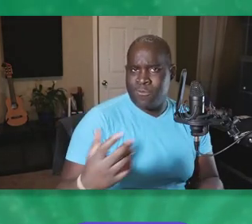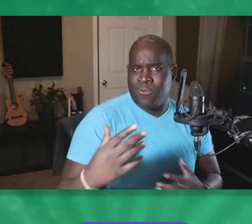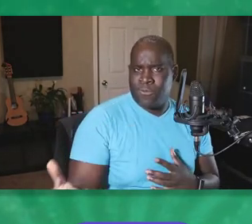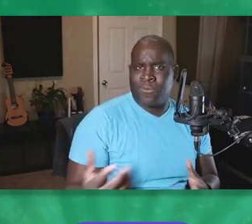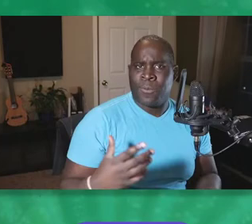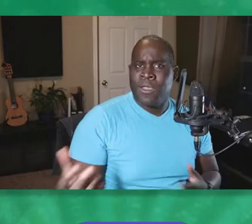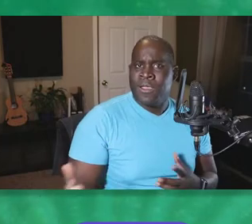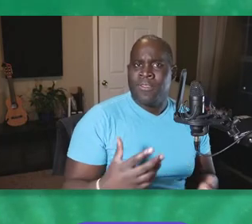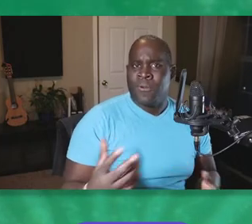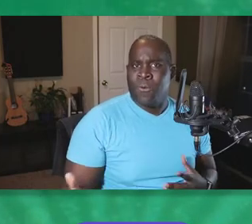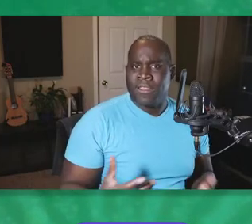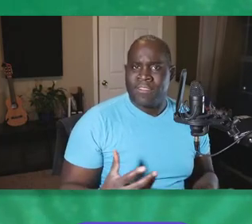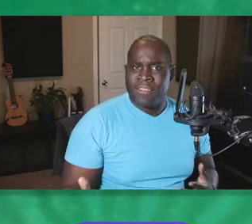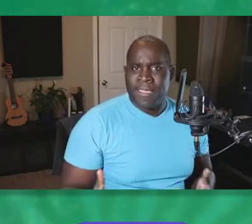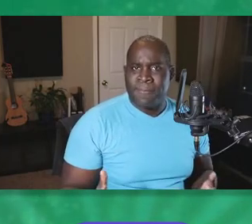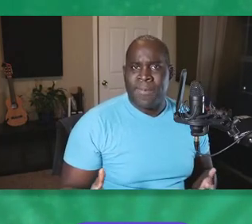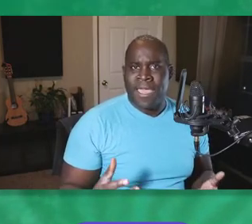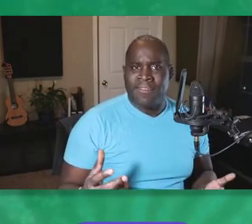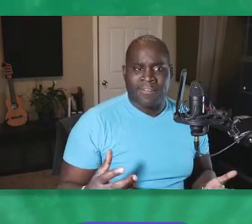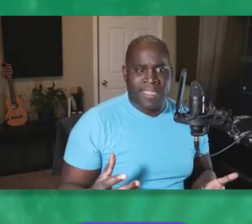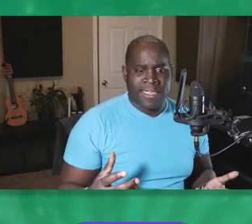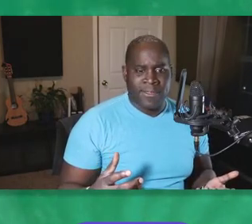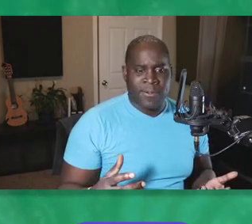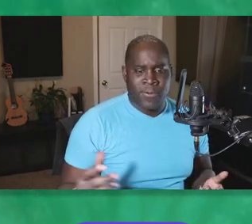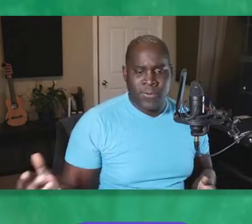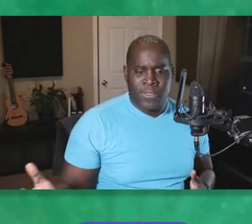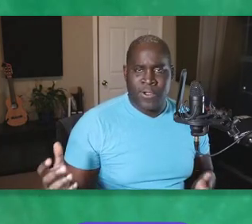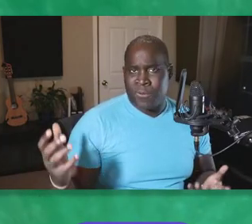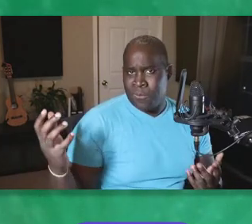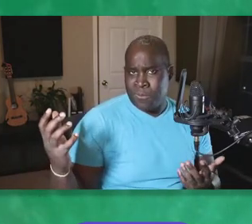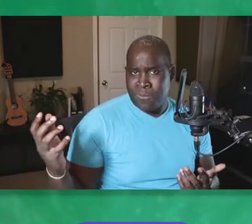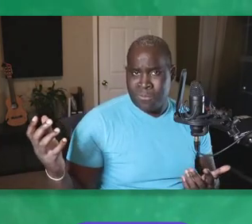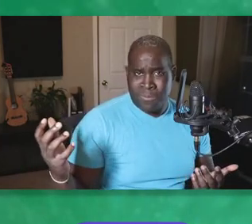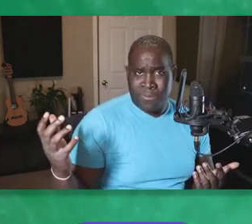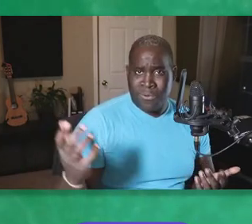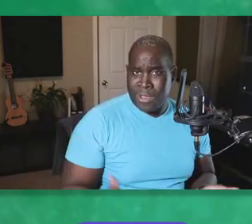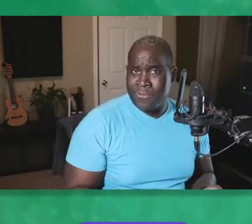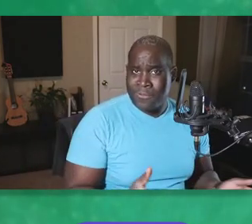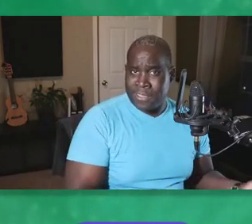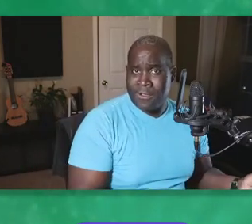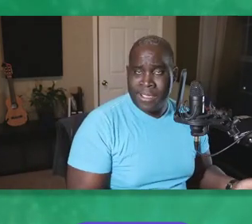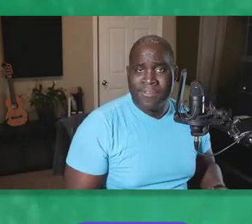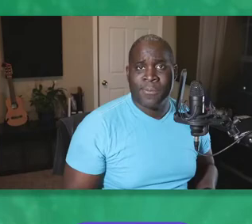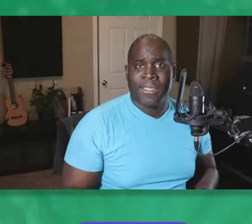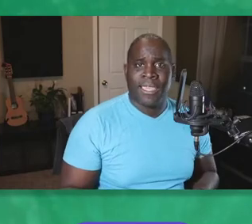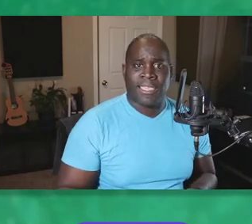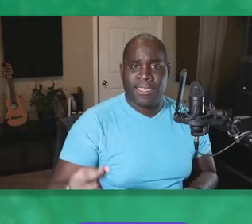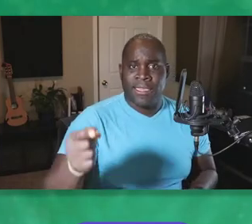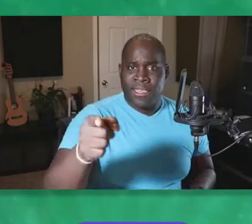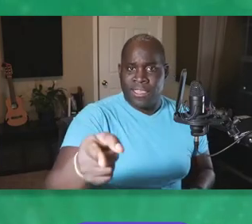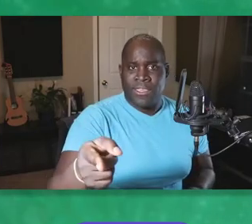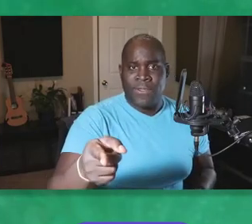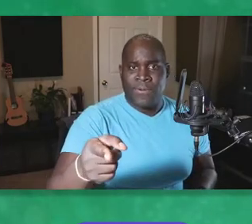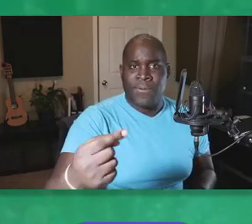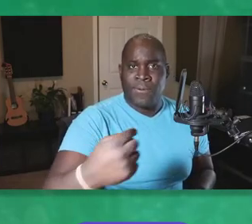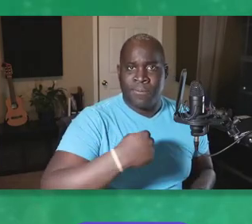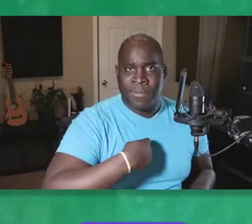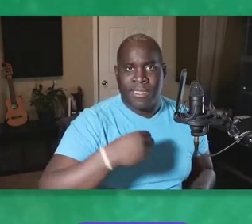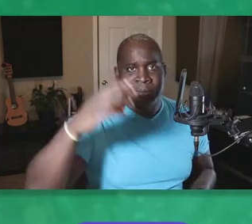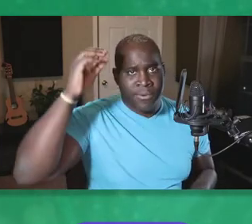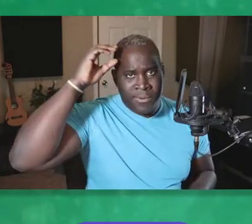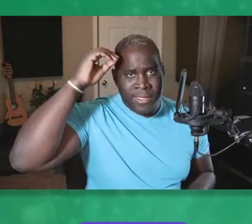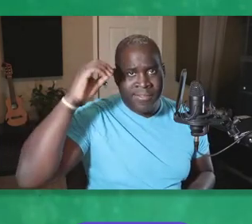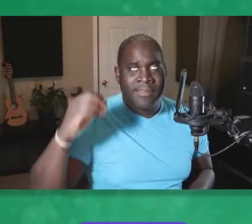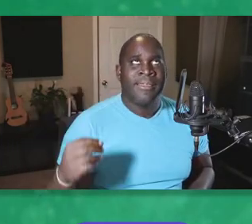that they're one and the same as like who their parental figure is, but like you,